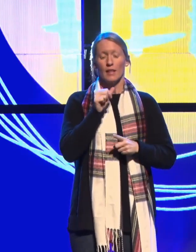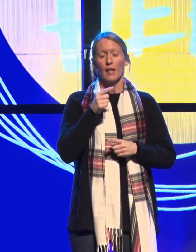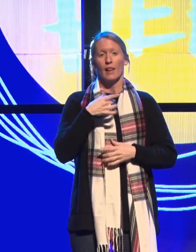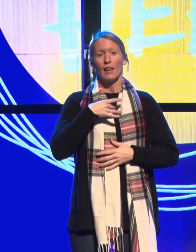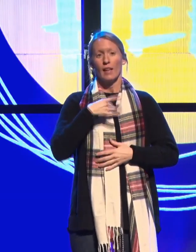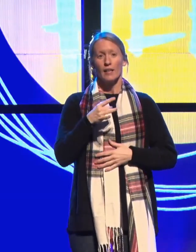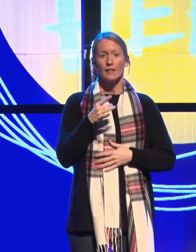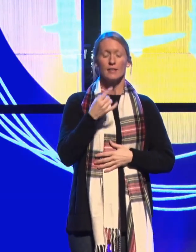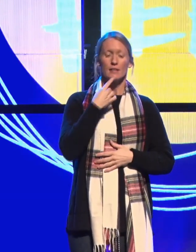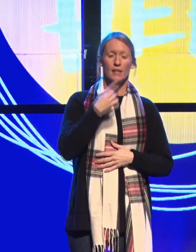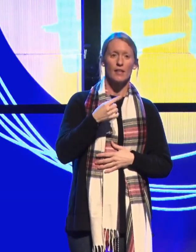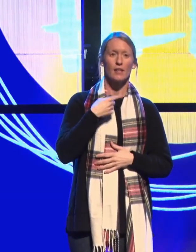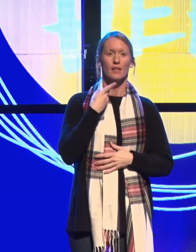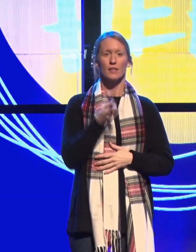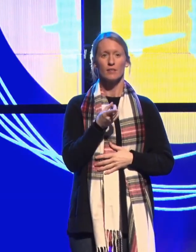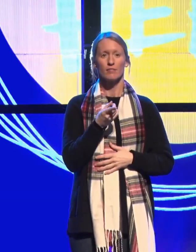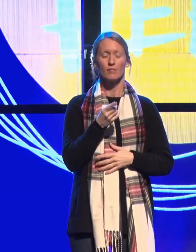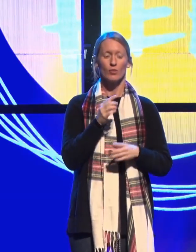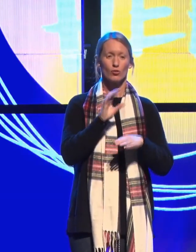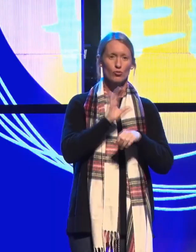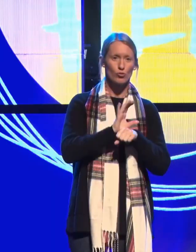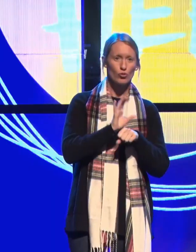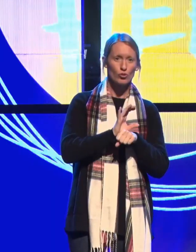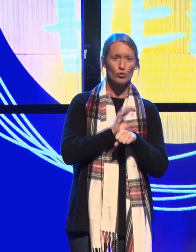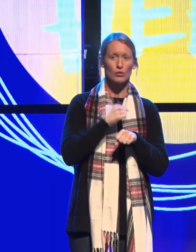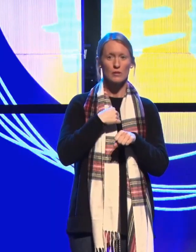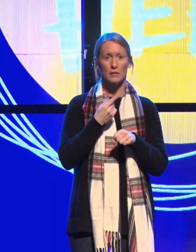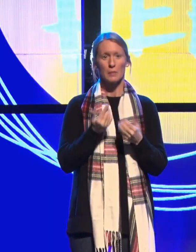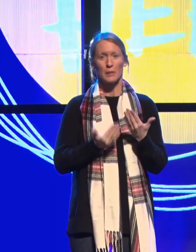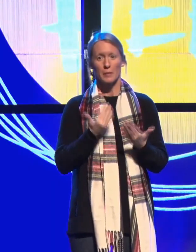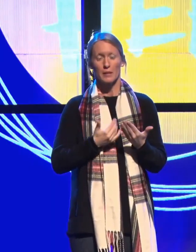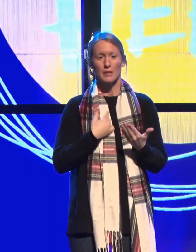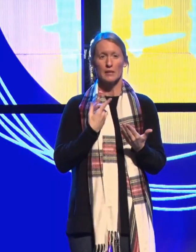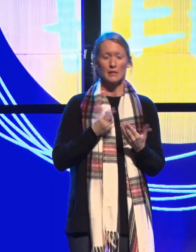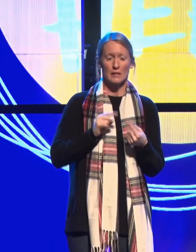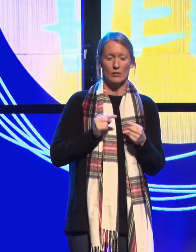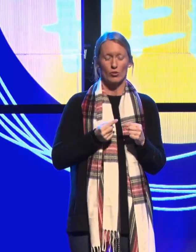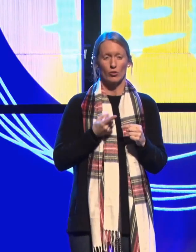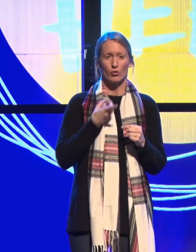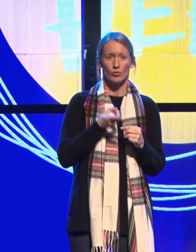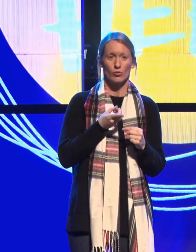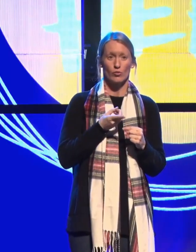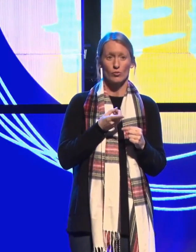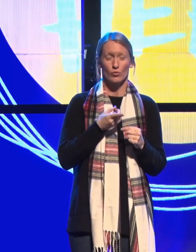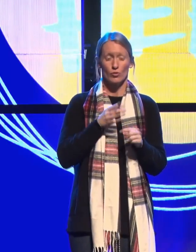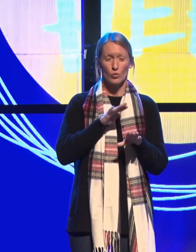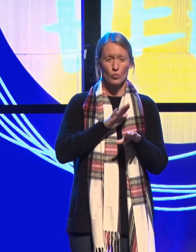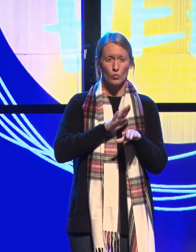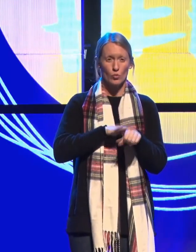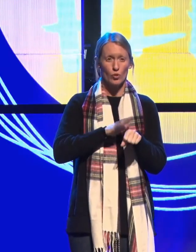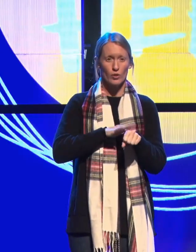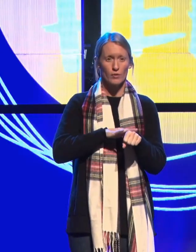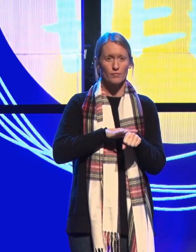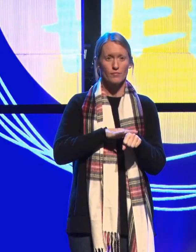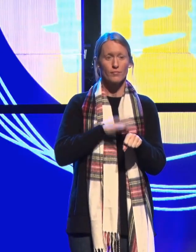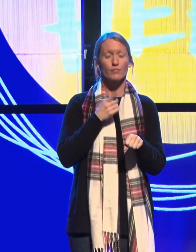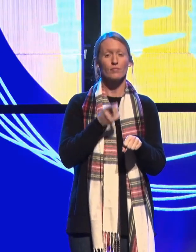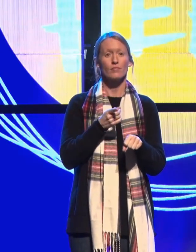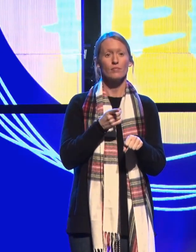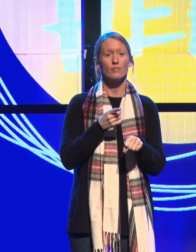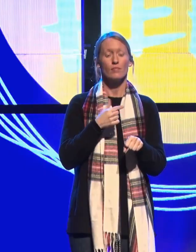some of it, it'll be really triggering. So like in all seriousness, like I'm going to say this word and it's a little trigger warning, but we do at some measure have to